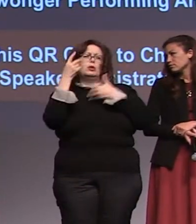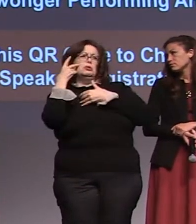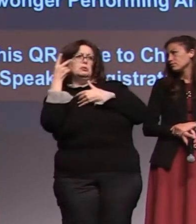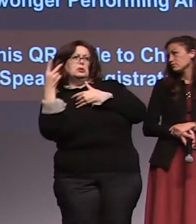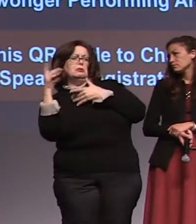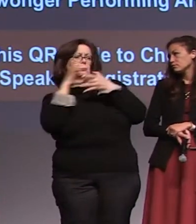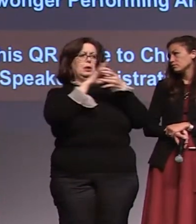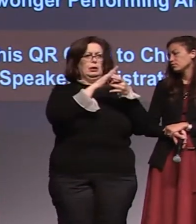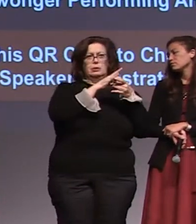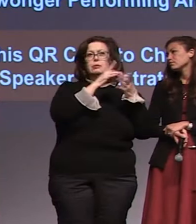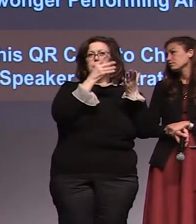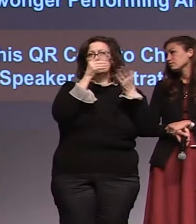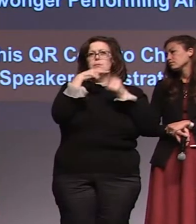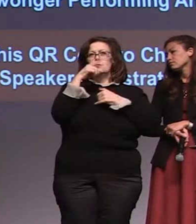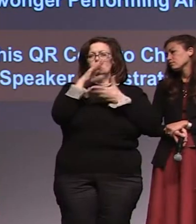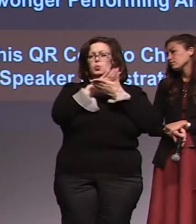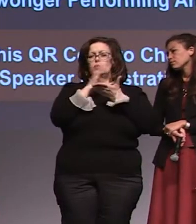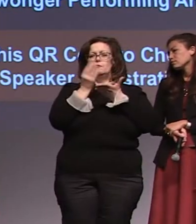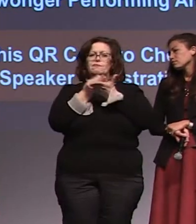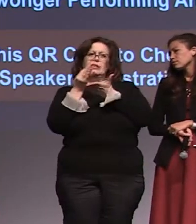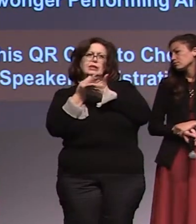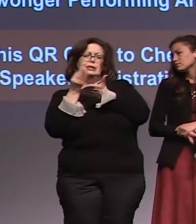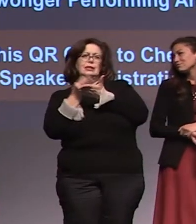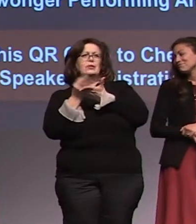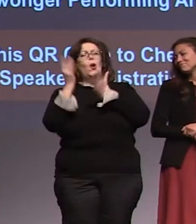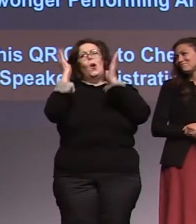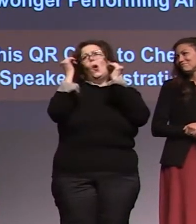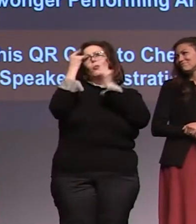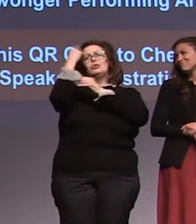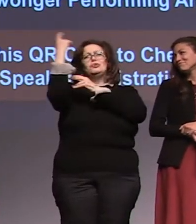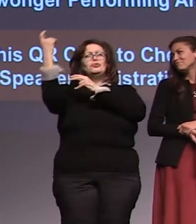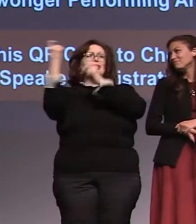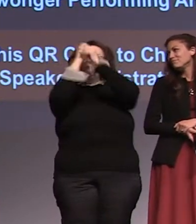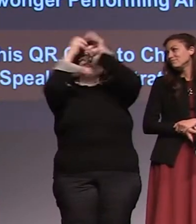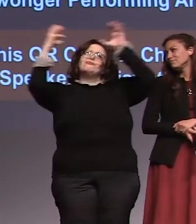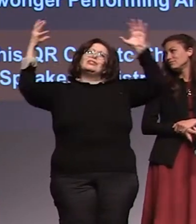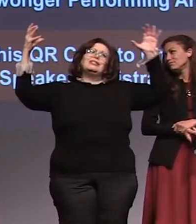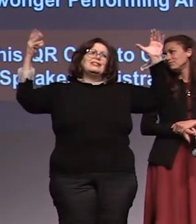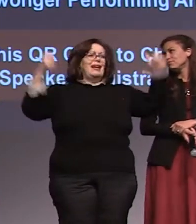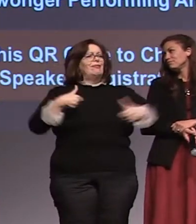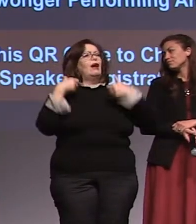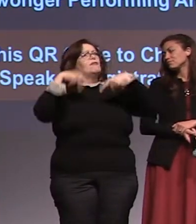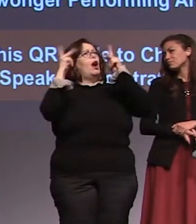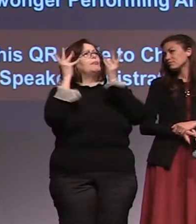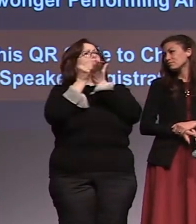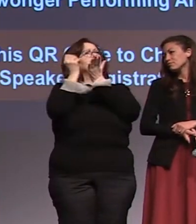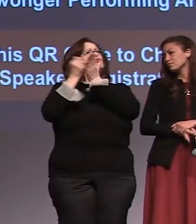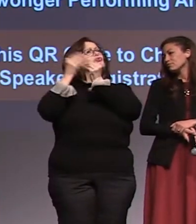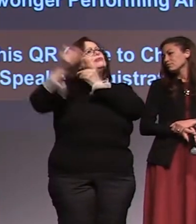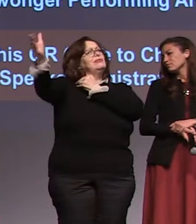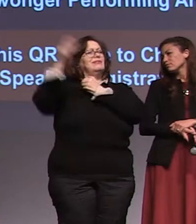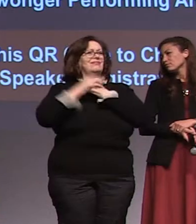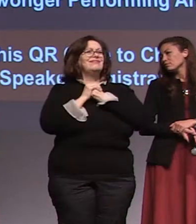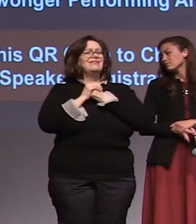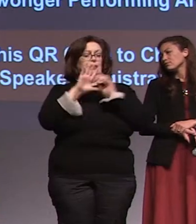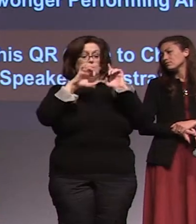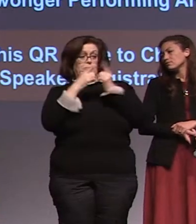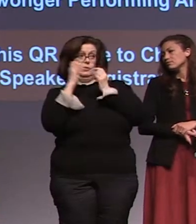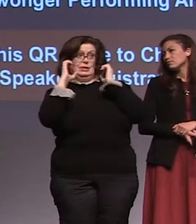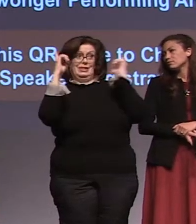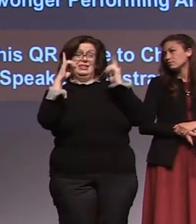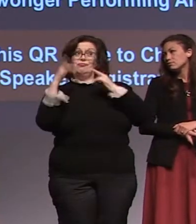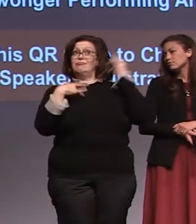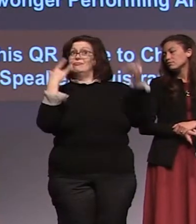public school funding, hopes and dreams, visions, and opportunities that lie ahead. While the Department of Education is